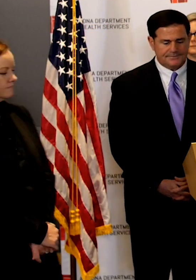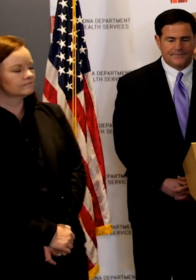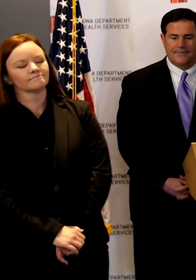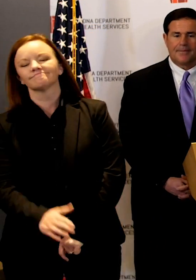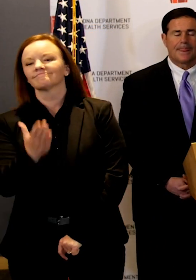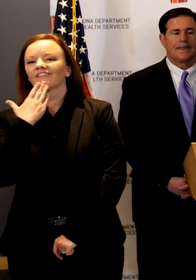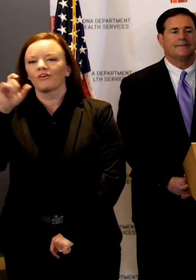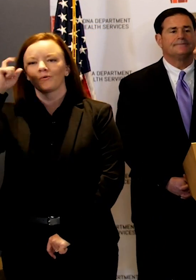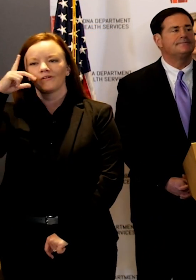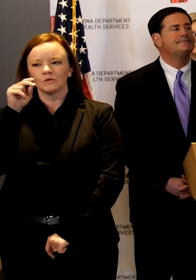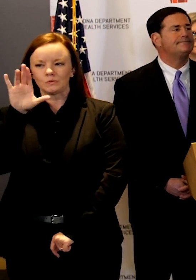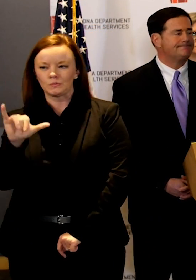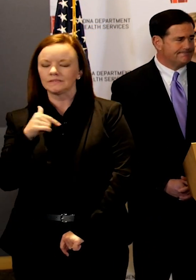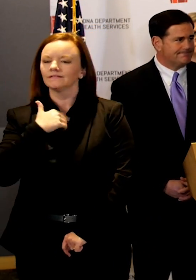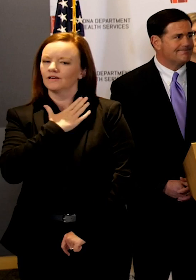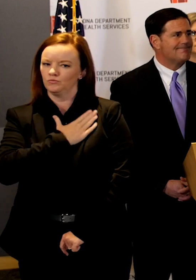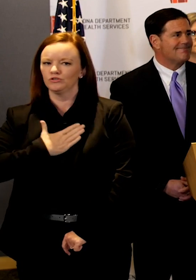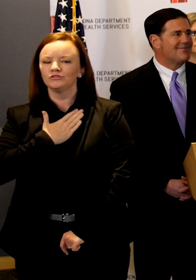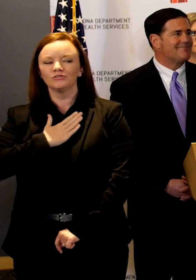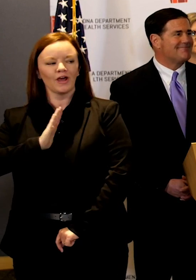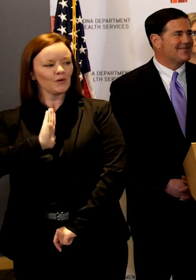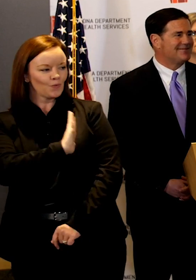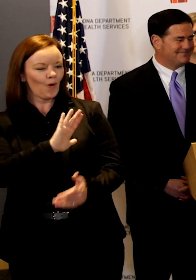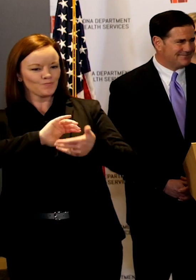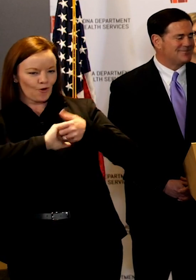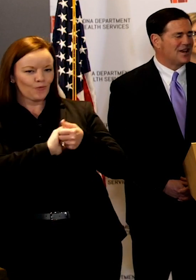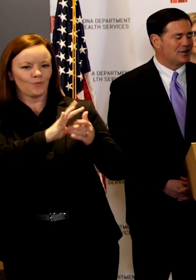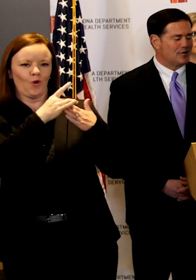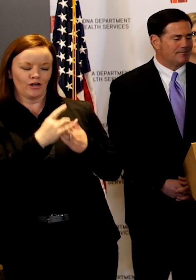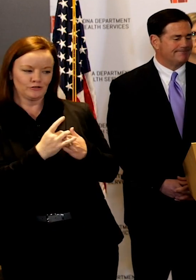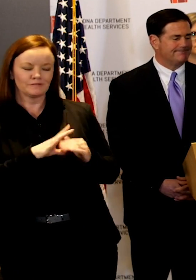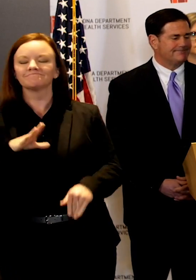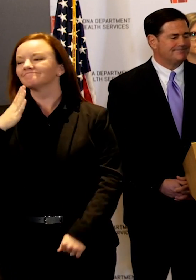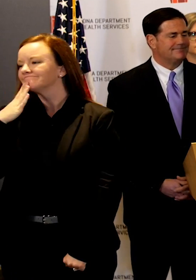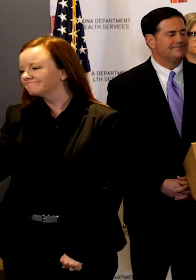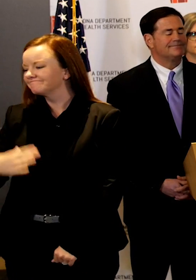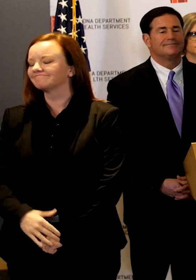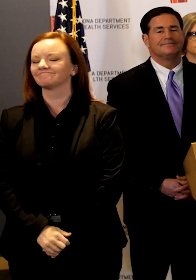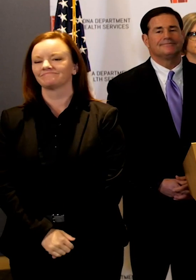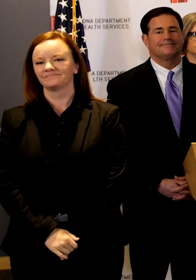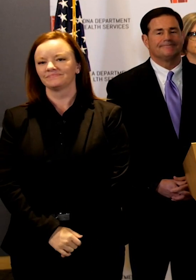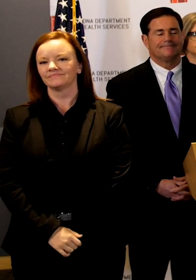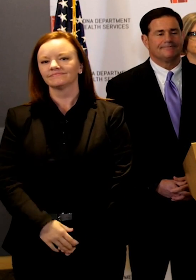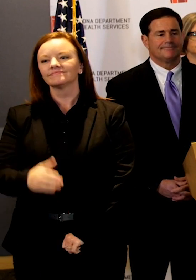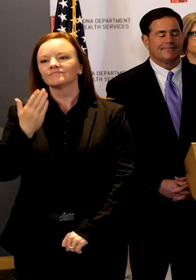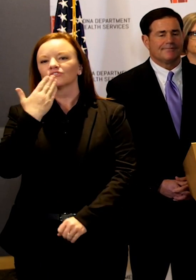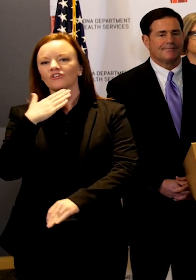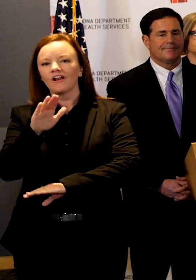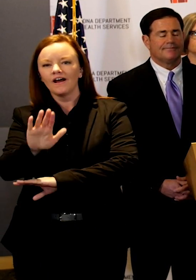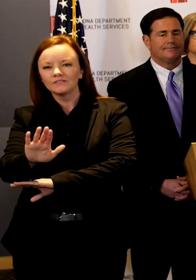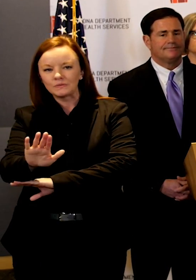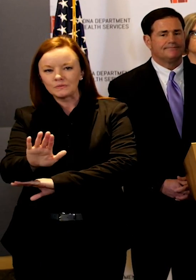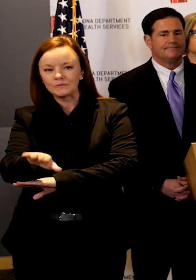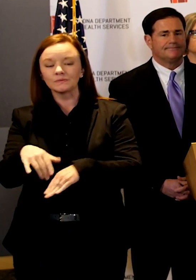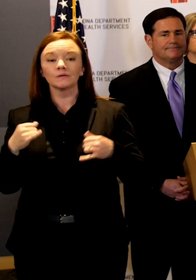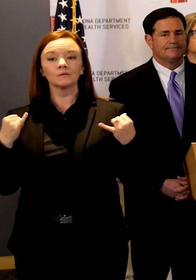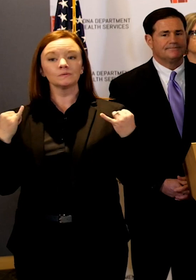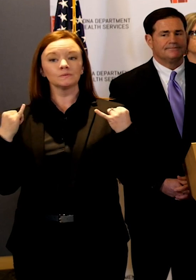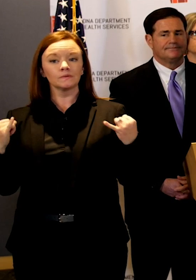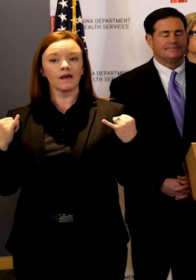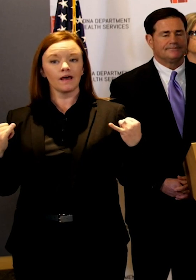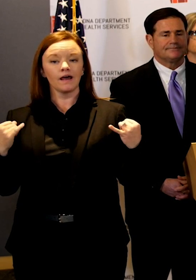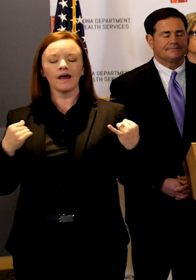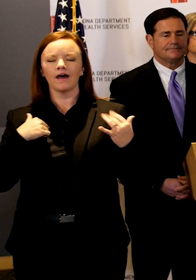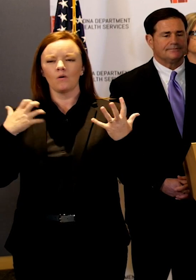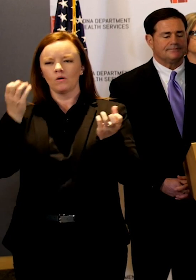Thank you, Governor Ducey. I also appreciate your partnership and your leadership. Thank you. Good afternoon. Today, I'd like to provide